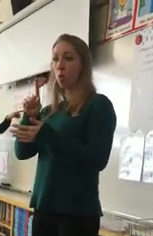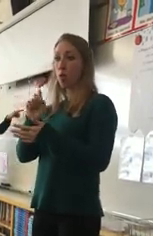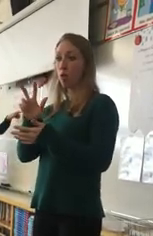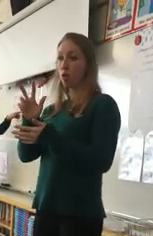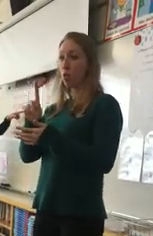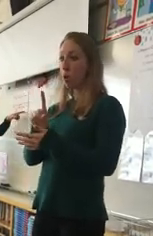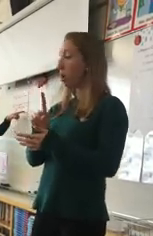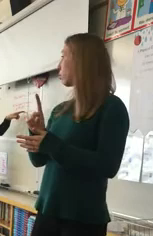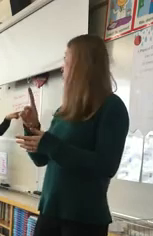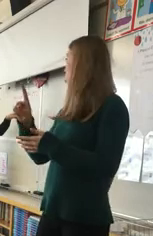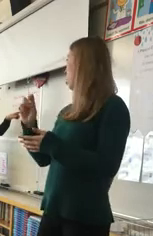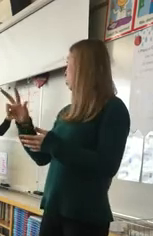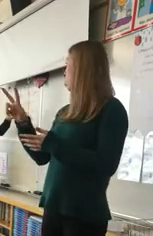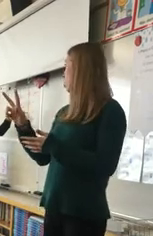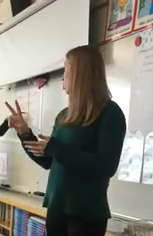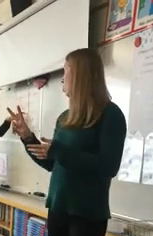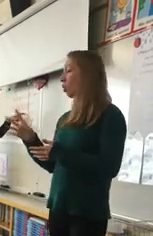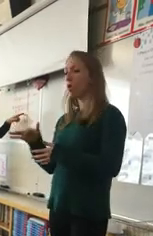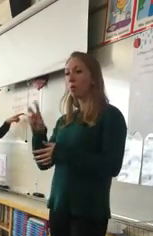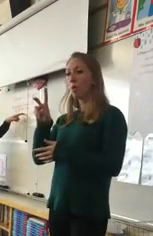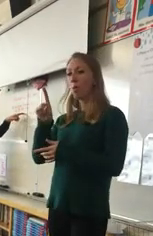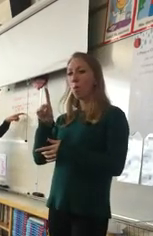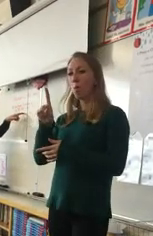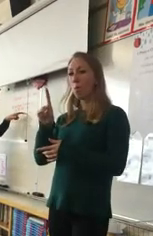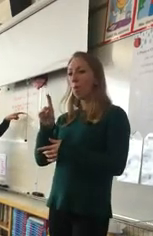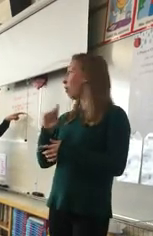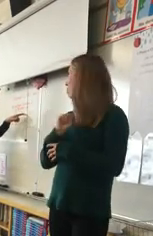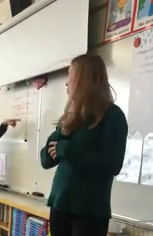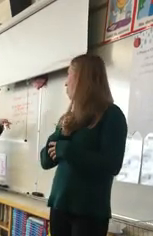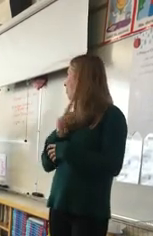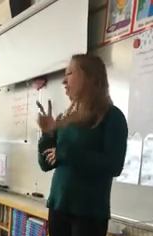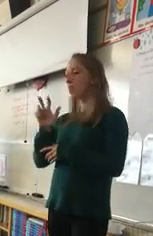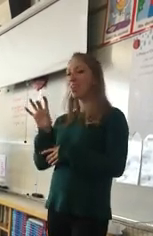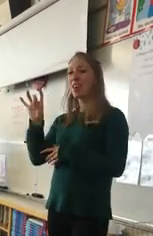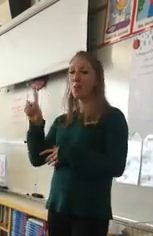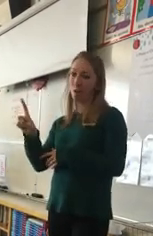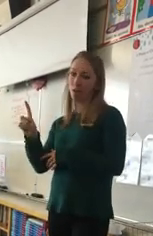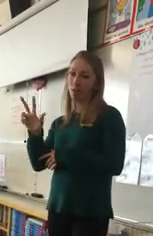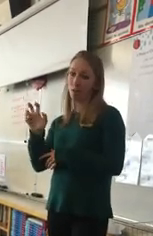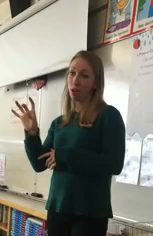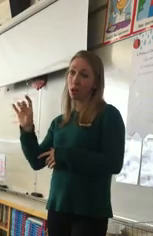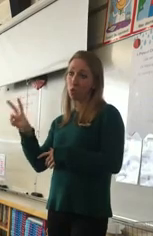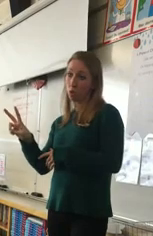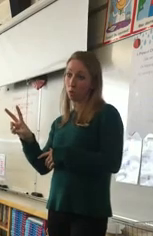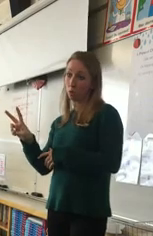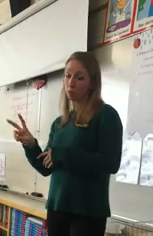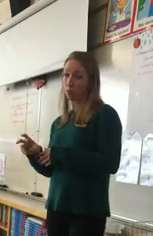those for homework. Okay, we did this exact same thing last time. So if you miss 3 problems, you have 3 problems